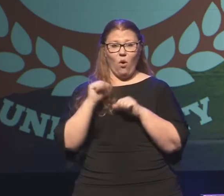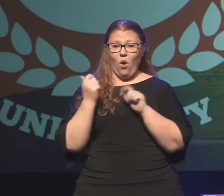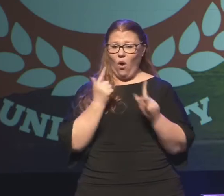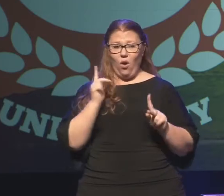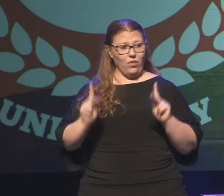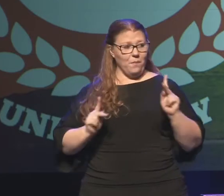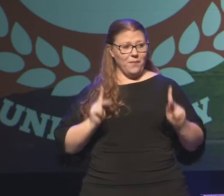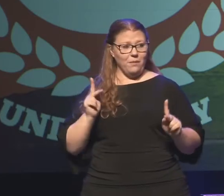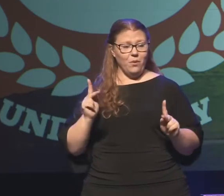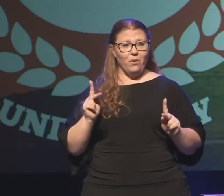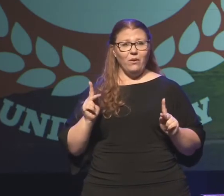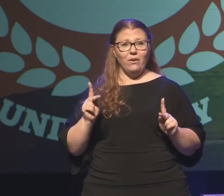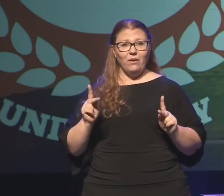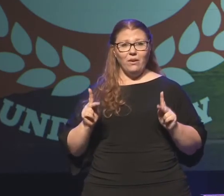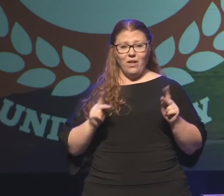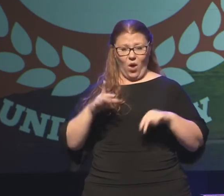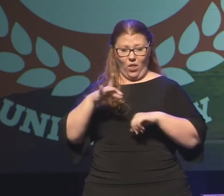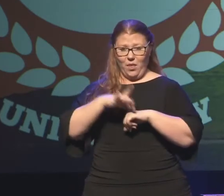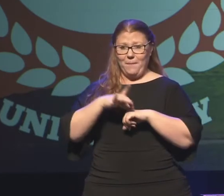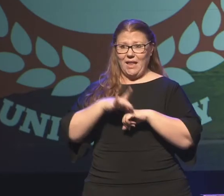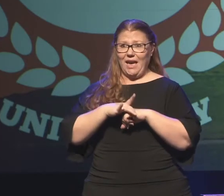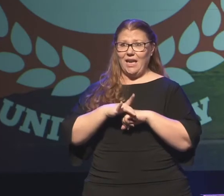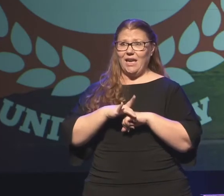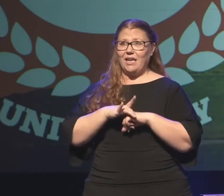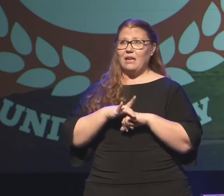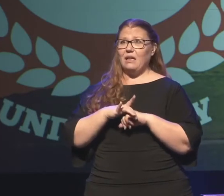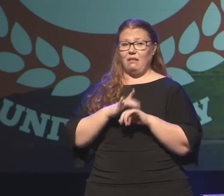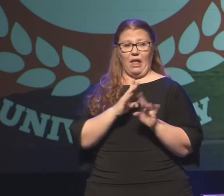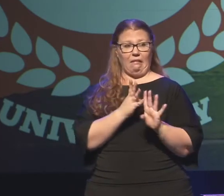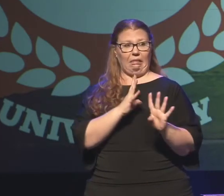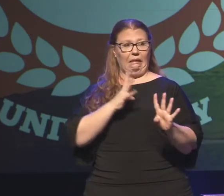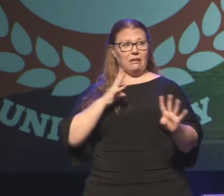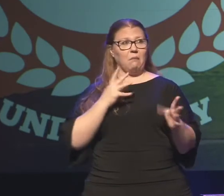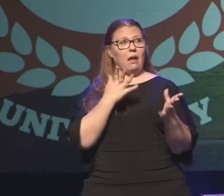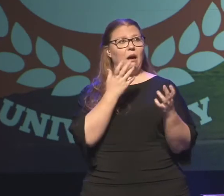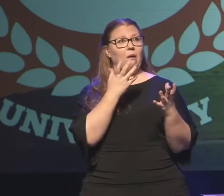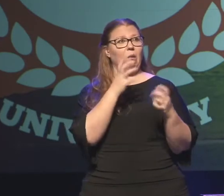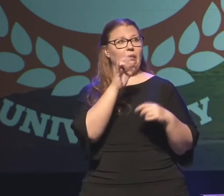being on the planet lines up and says, I want some of that.